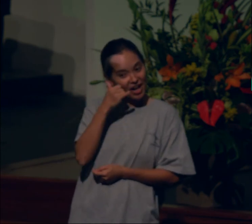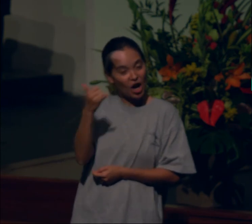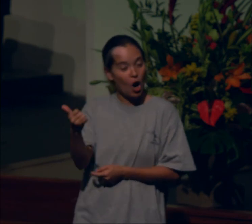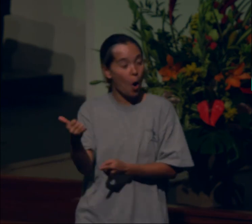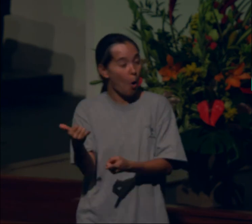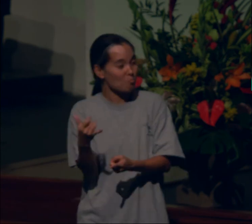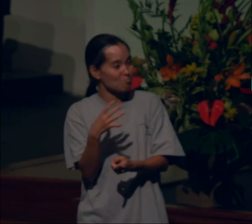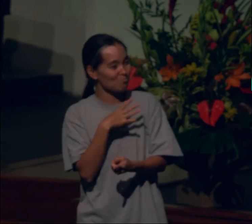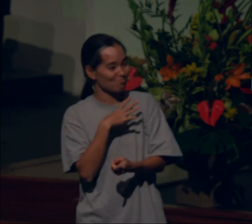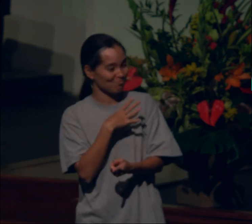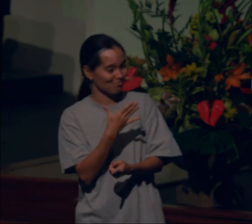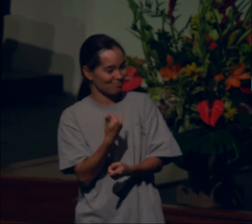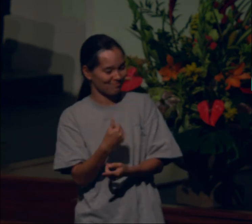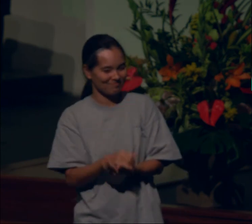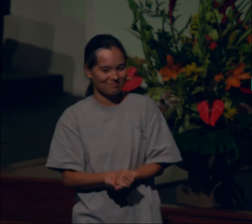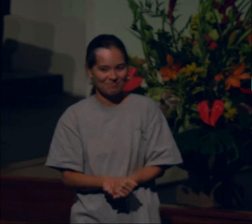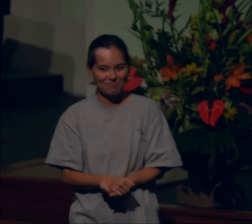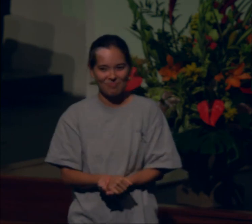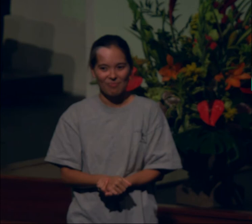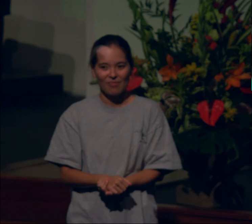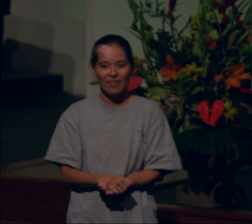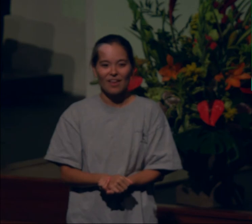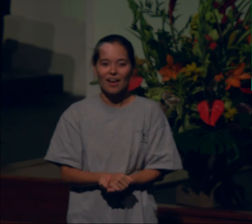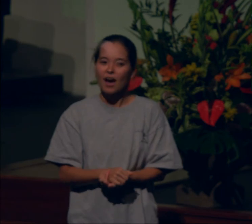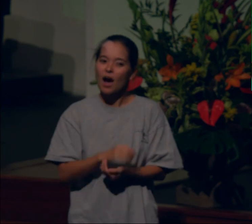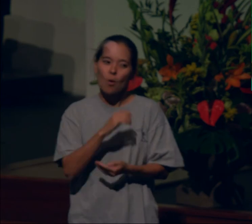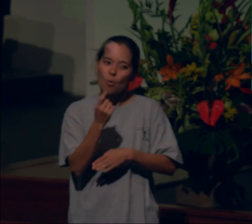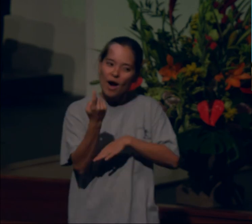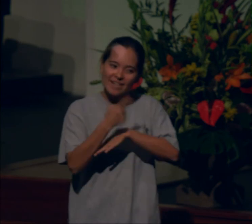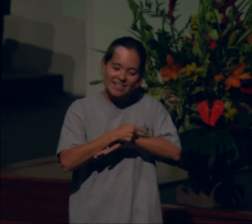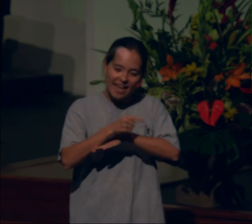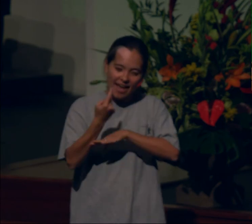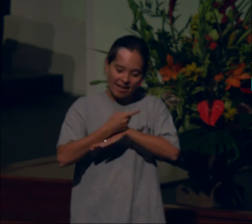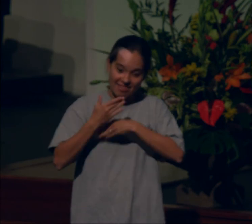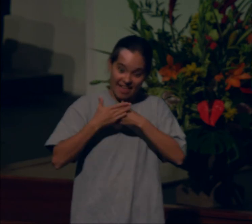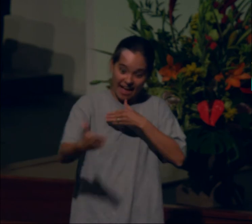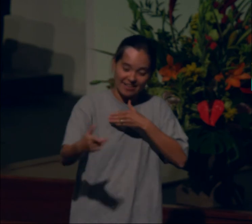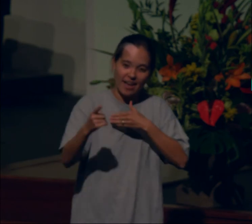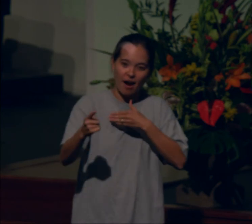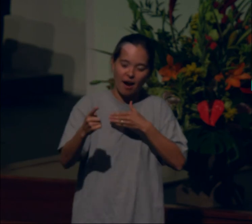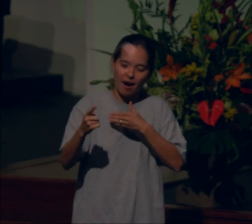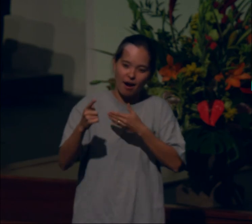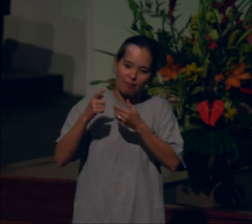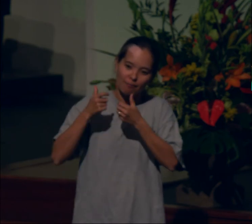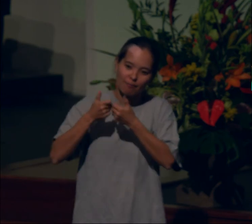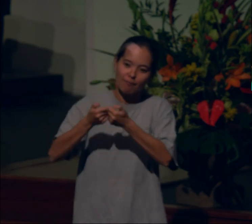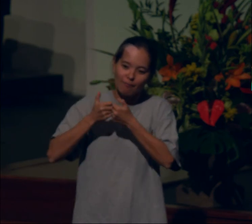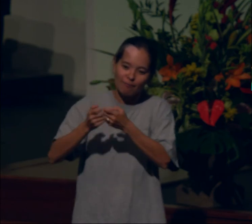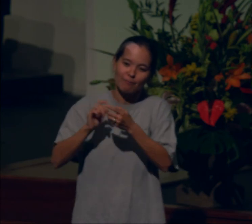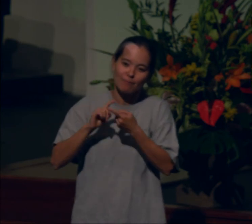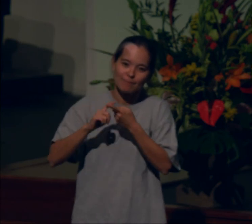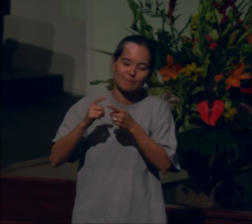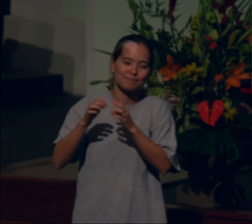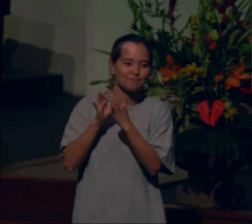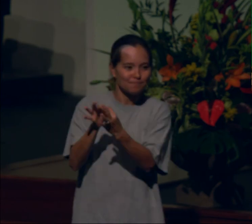not at all. And there's not been one day since then that we have not talked.